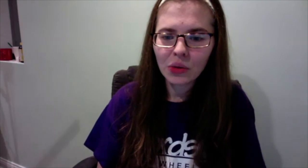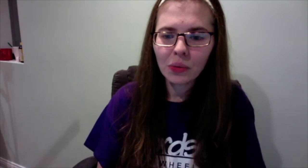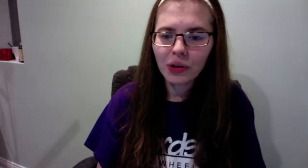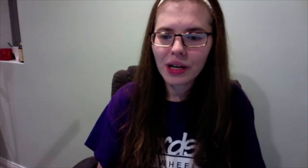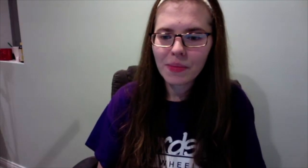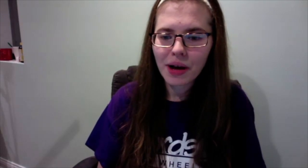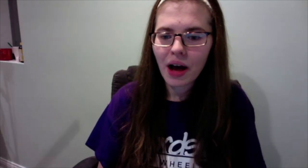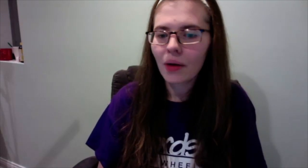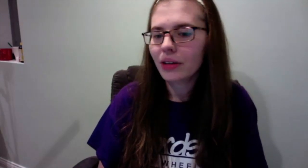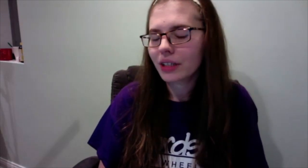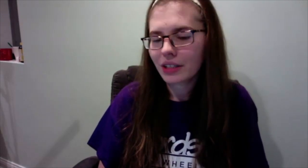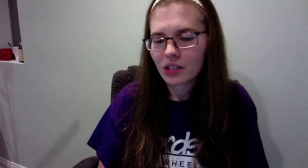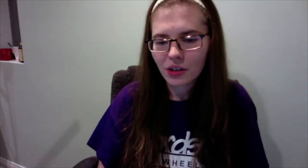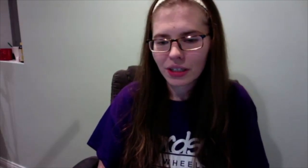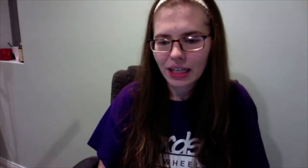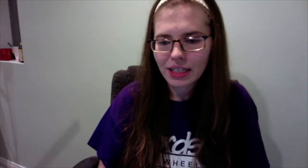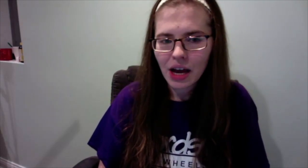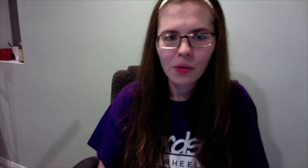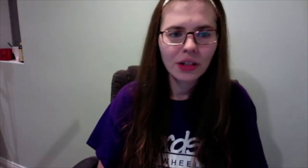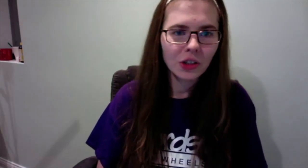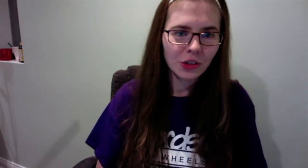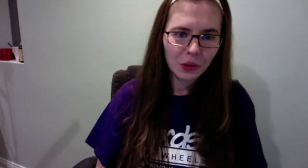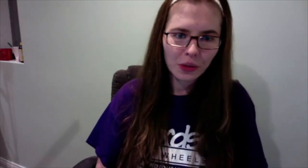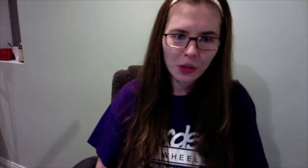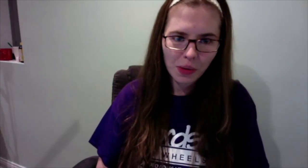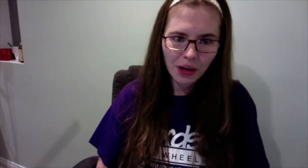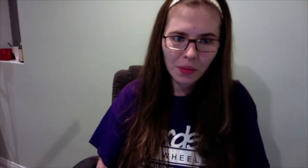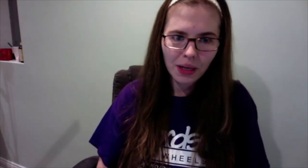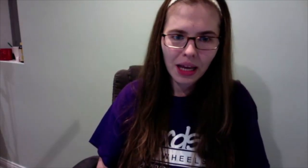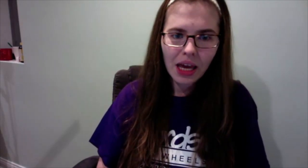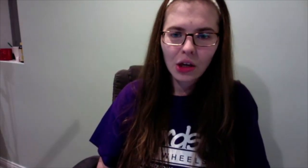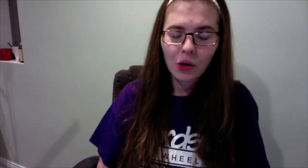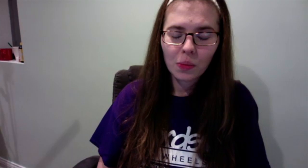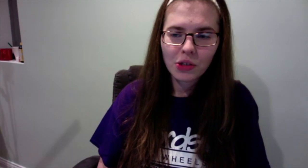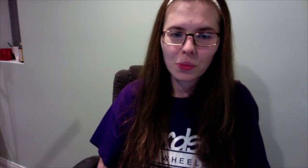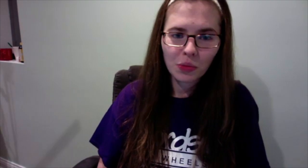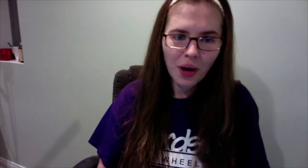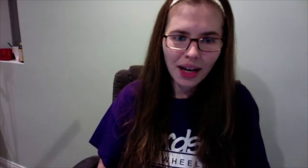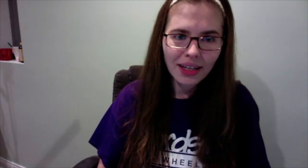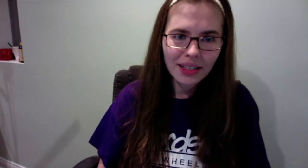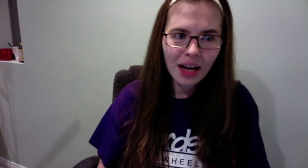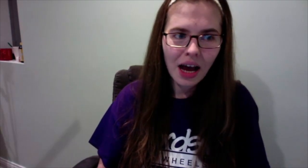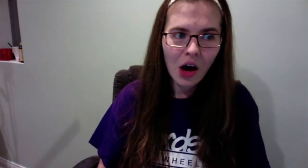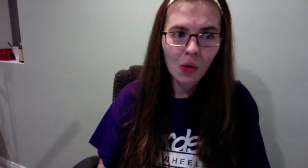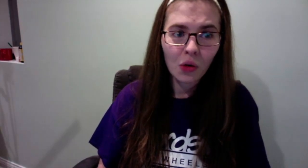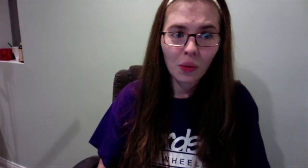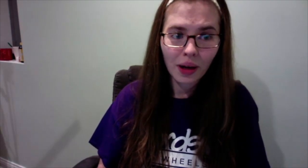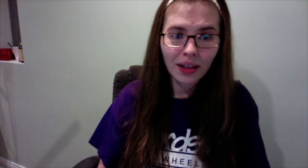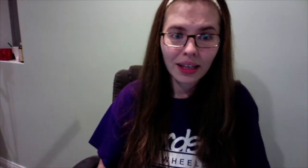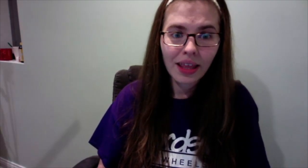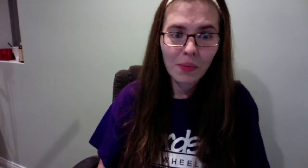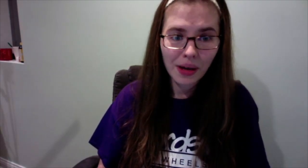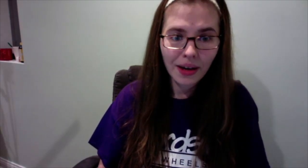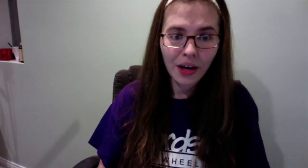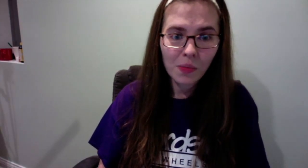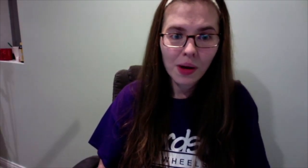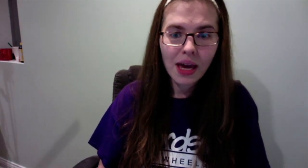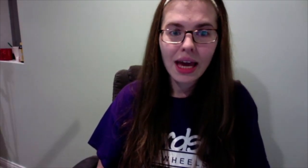worry about how you're going to start this, how are children going to pick up on it. You'll be surprised how quickly they pick up and